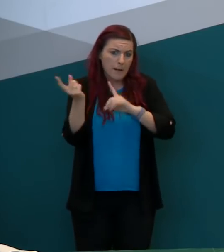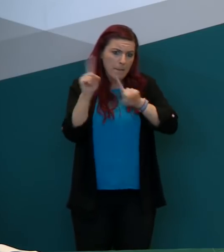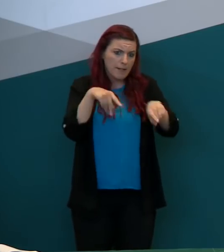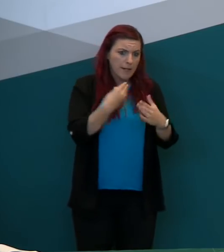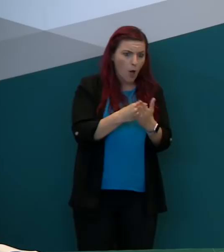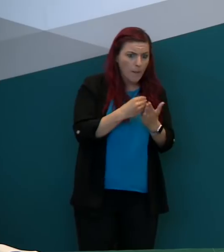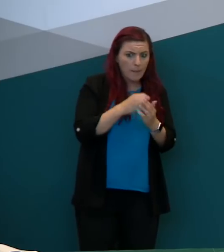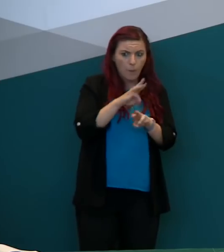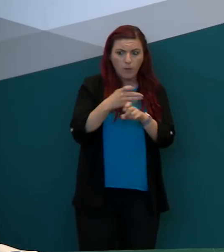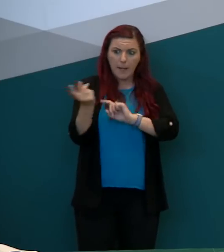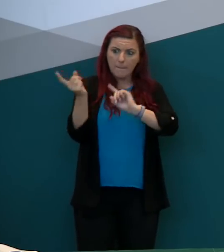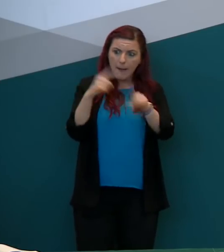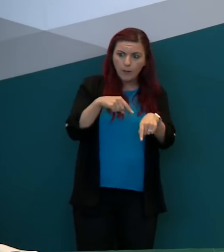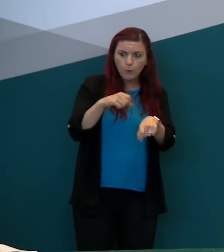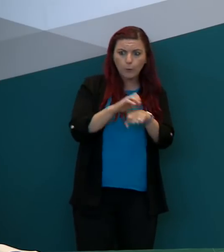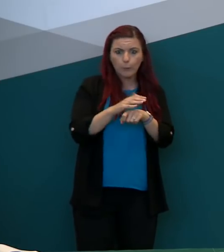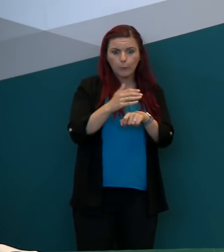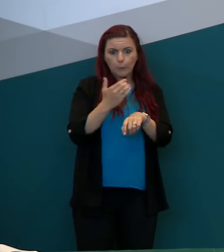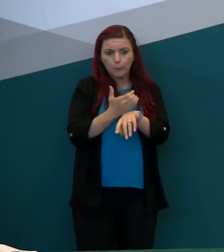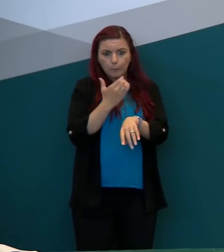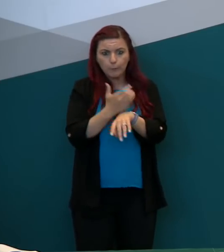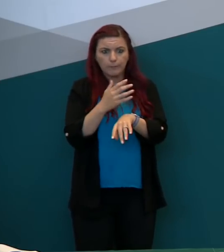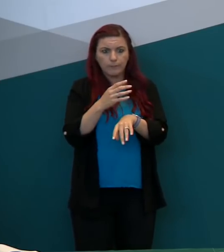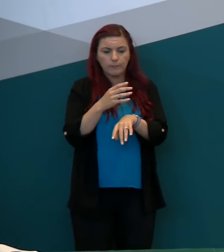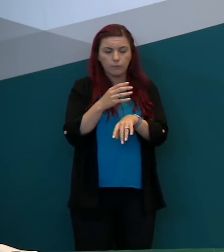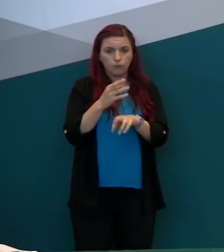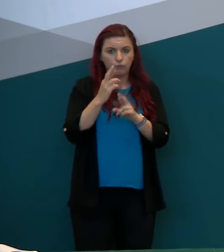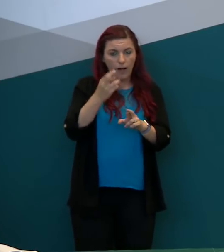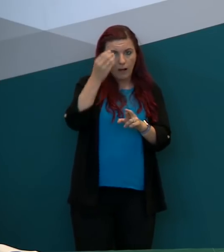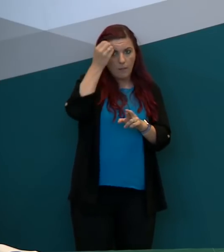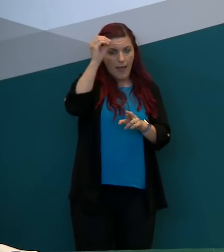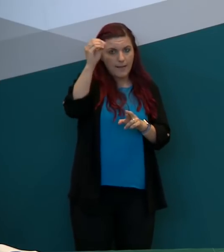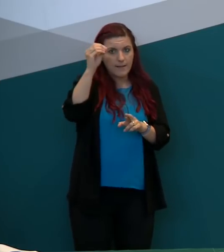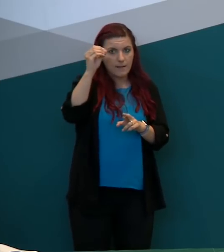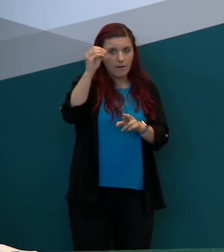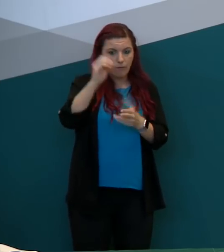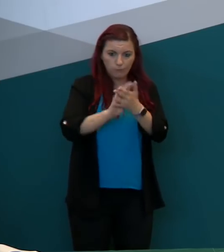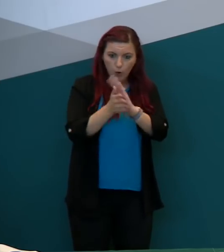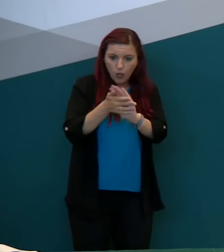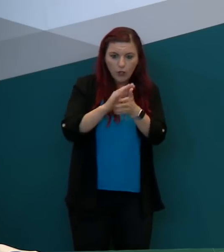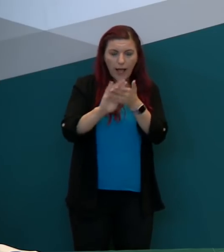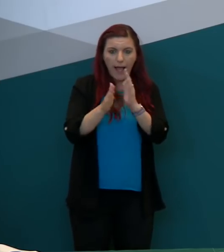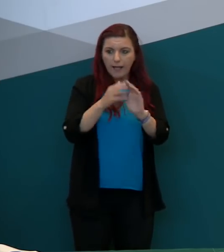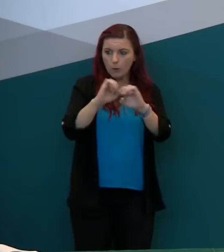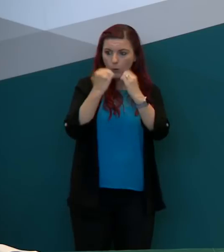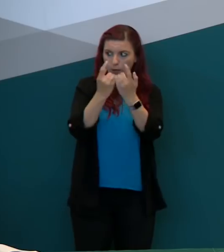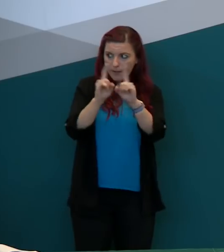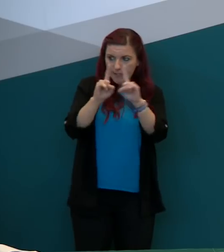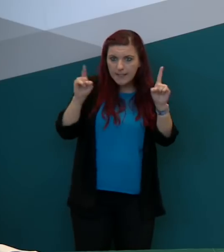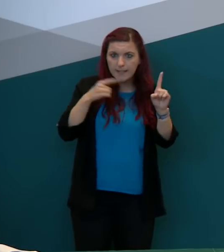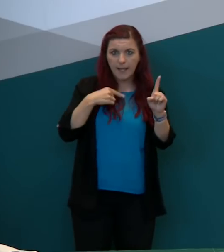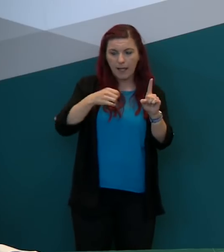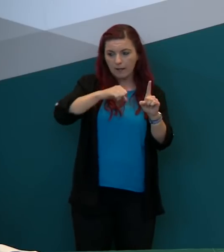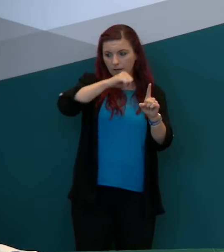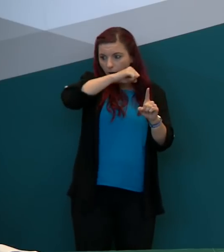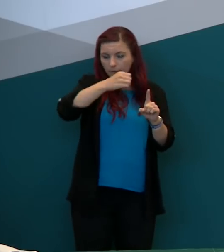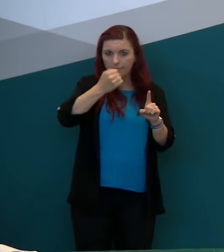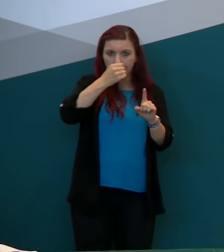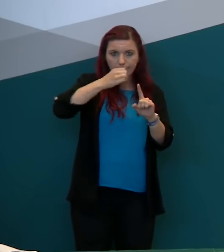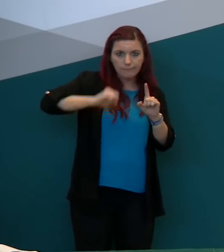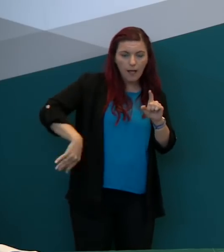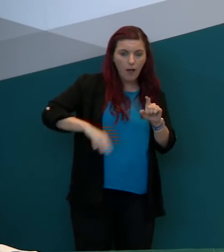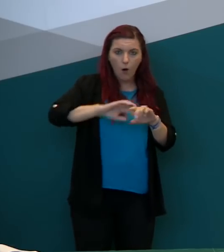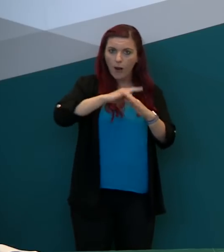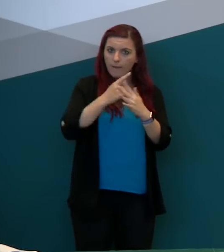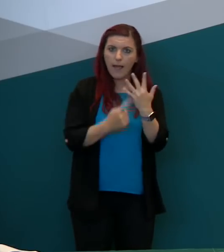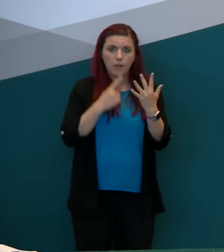that we want to get back to, maintaining really high levels of compliance, as the public has been doing so far with the measures around hand washing and all of